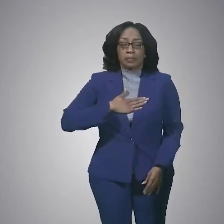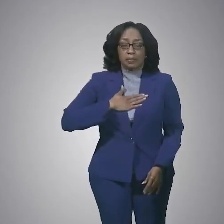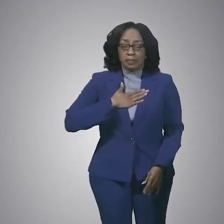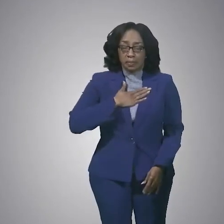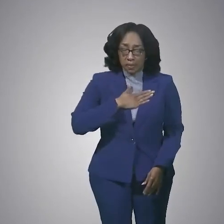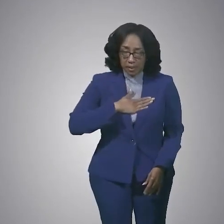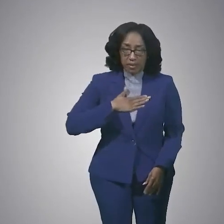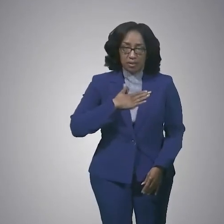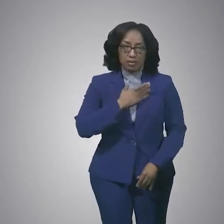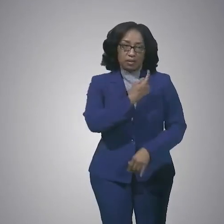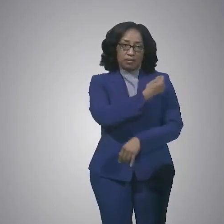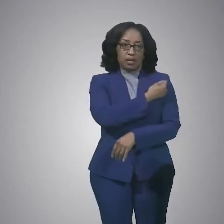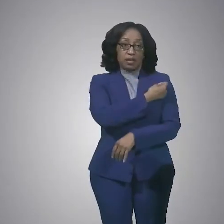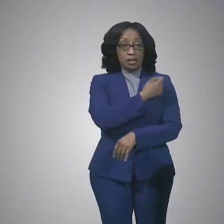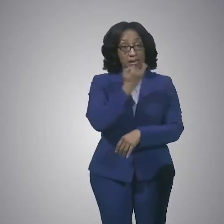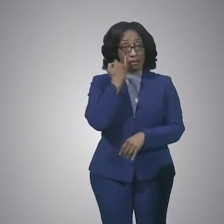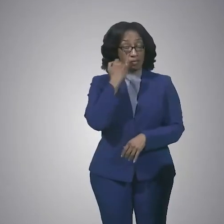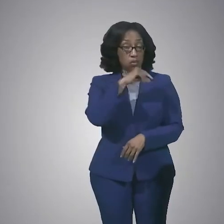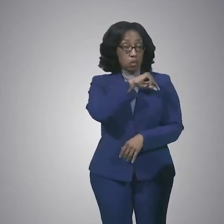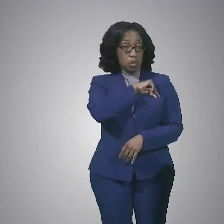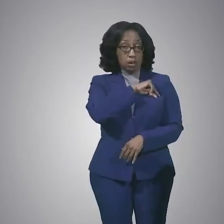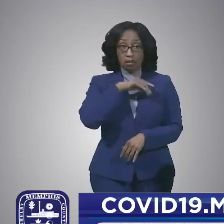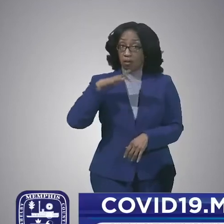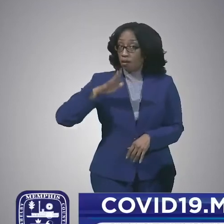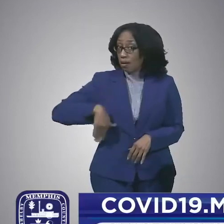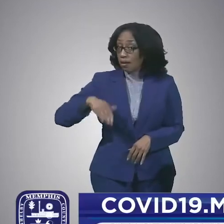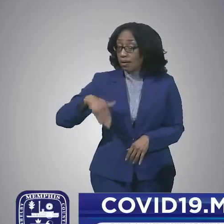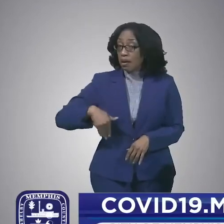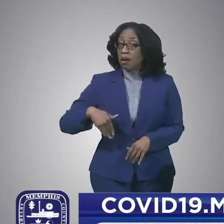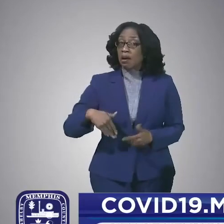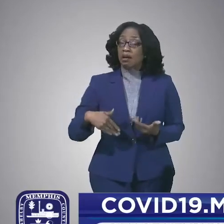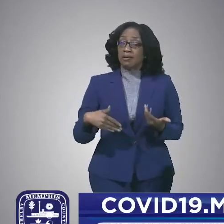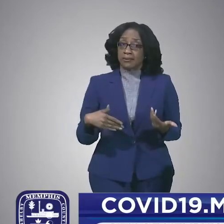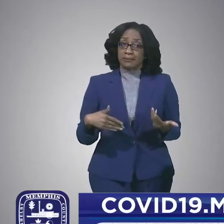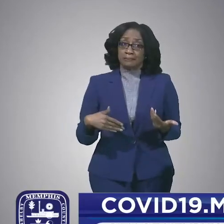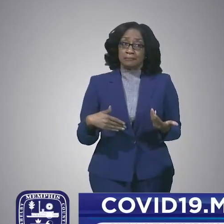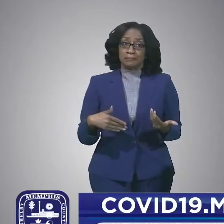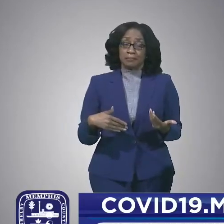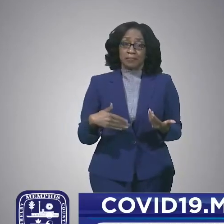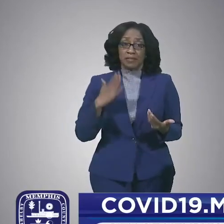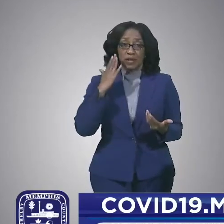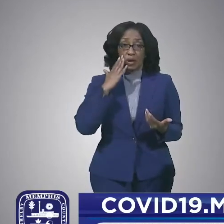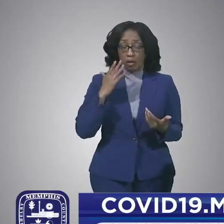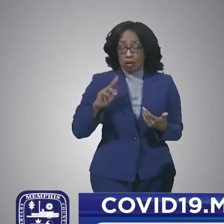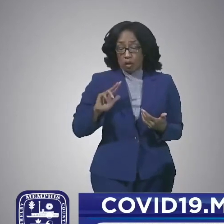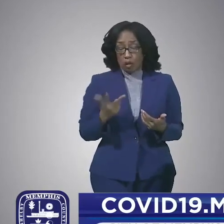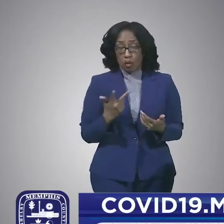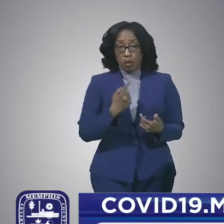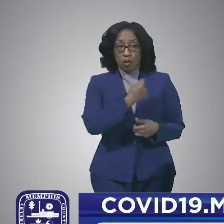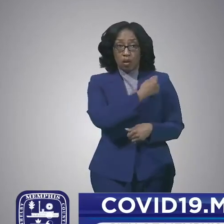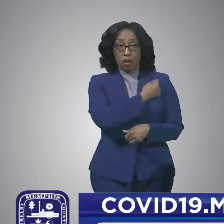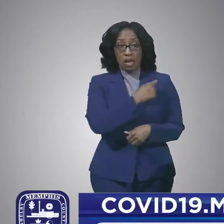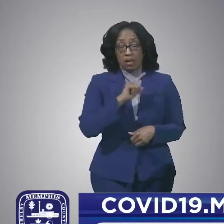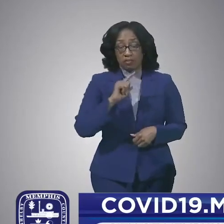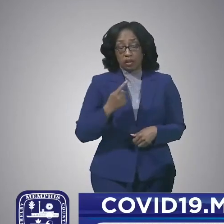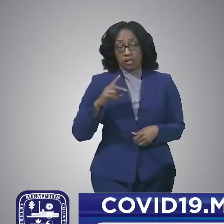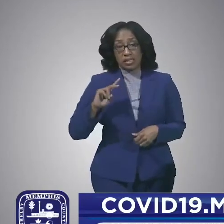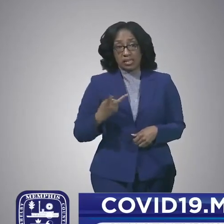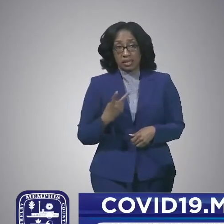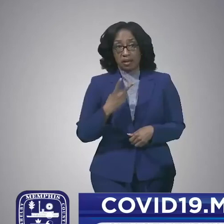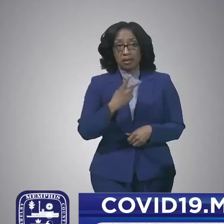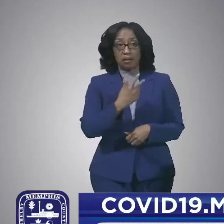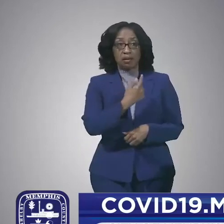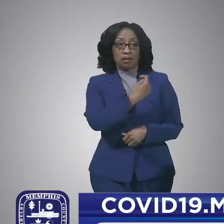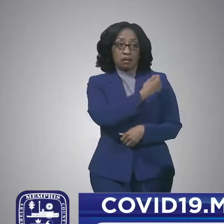an eligible population and you have not done so already. Know that boosters and first and second doses